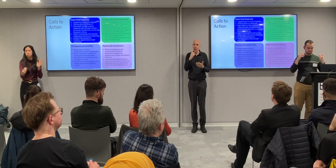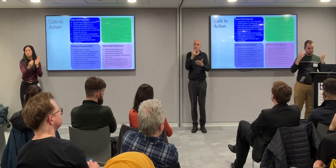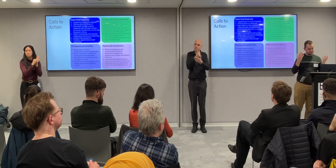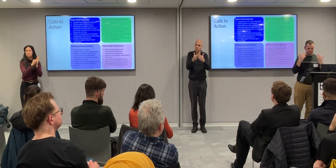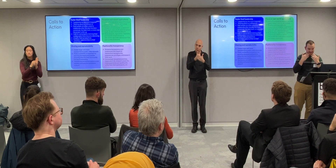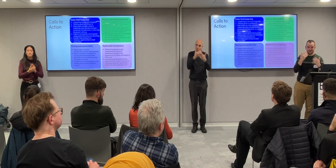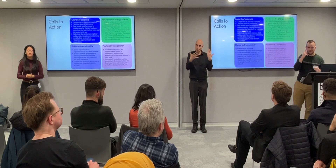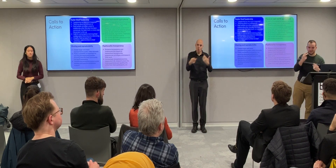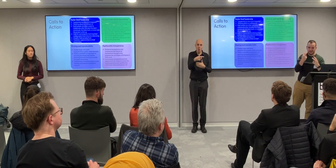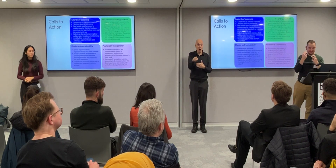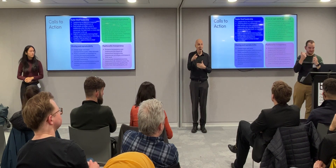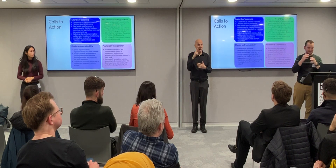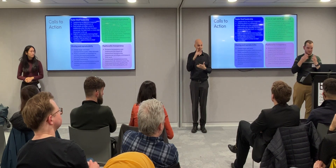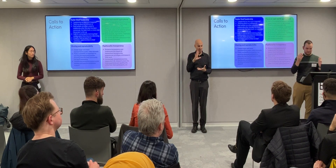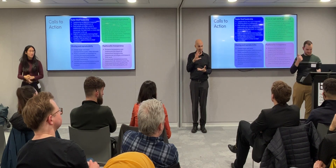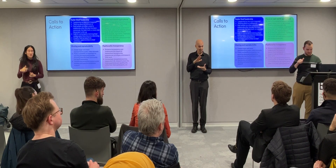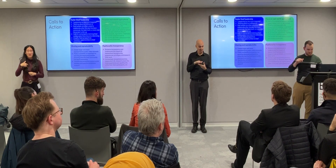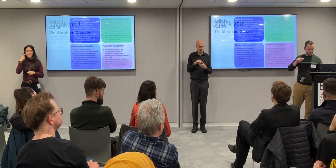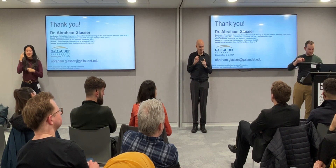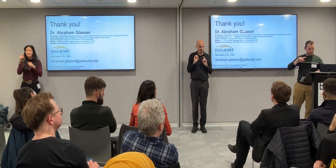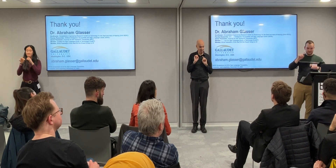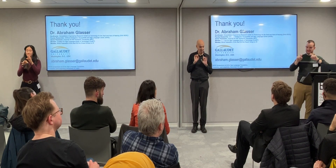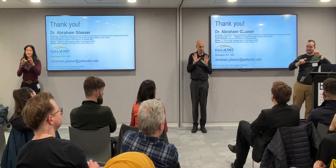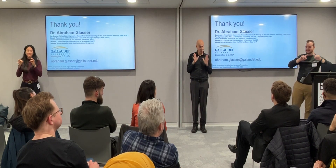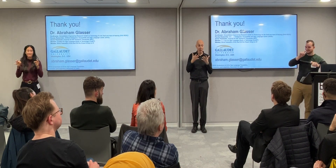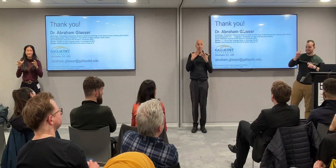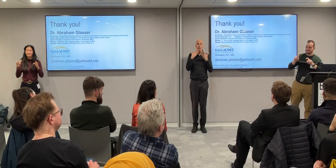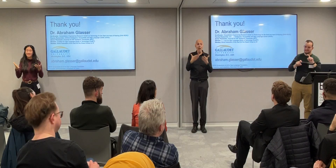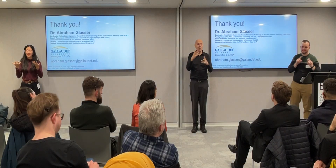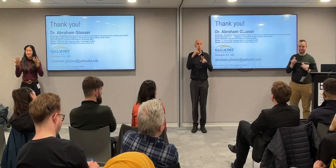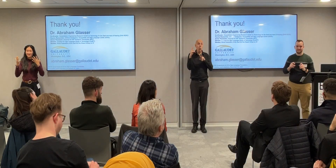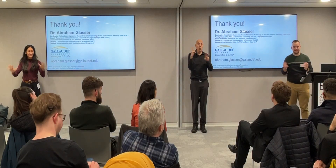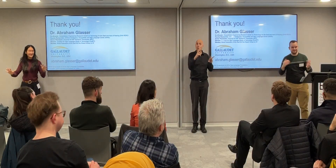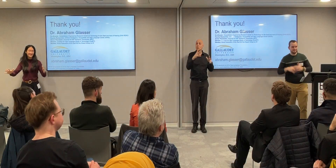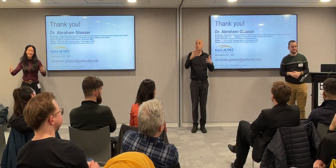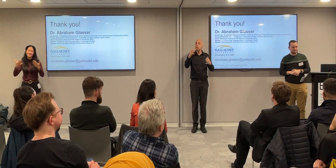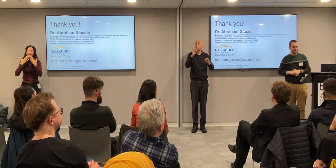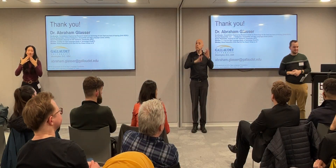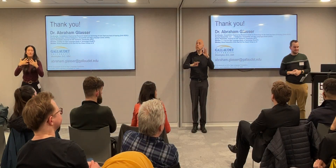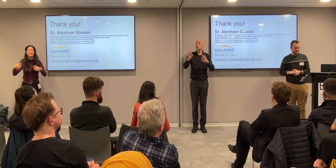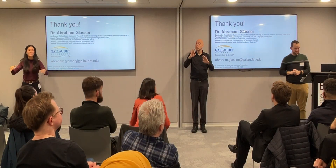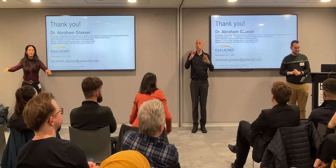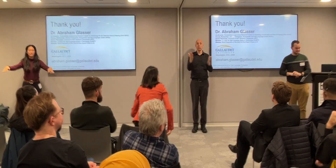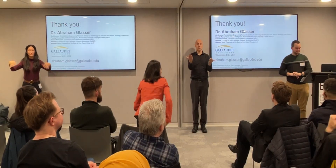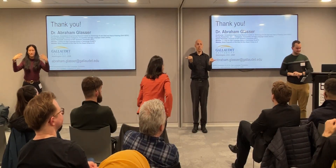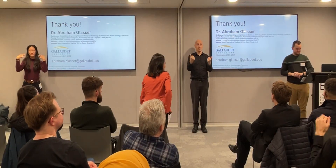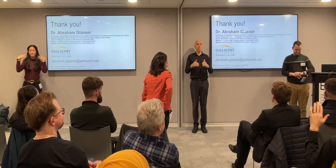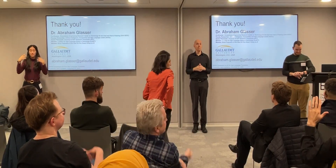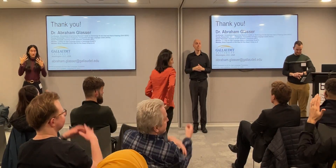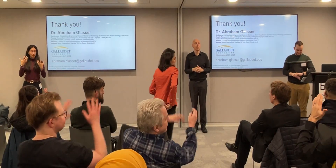I think that concludes what I wanted to say. Thank you so much for watching, and any questions I would welcome.